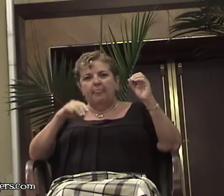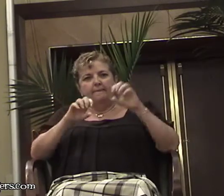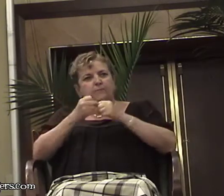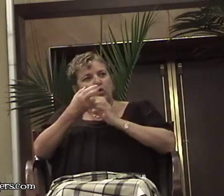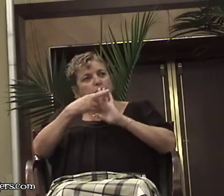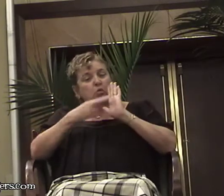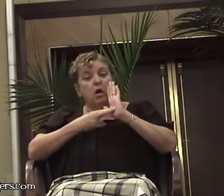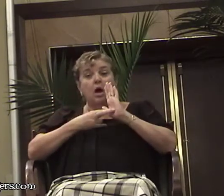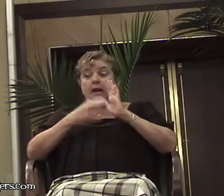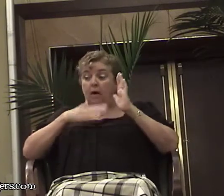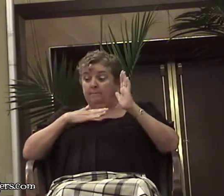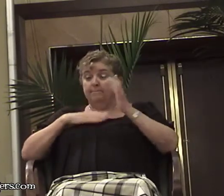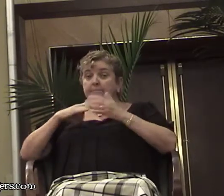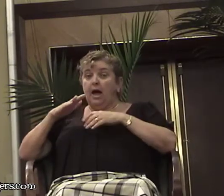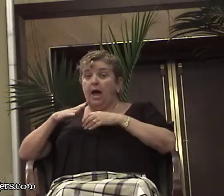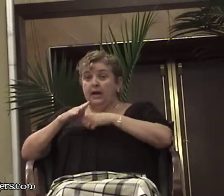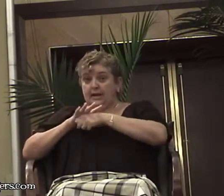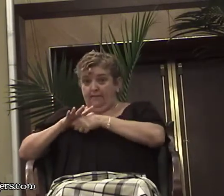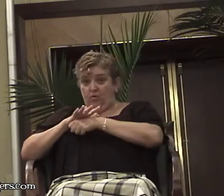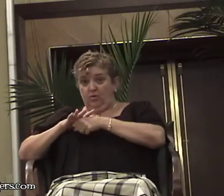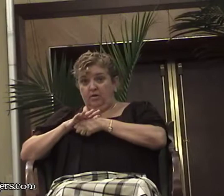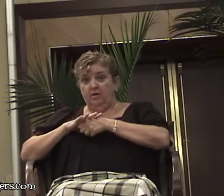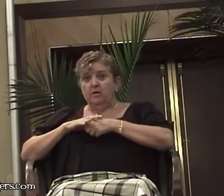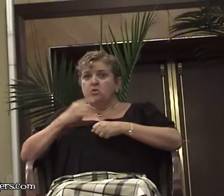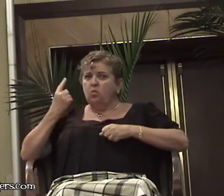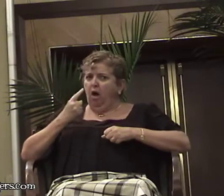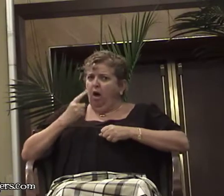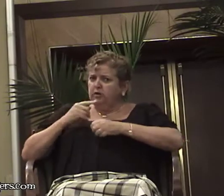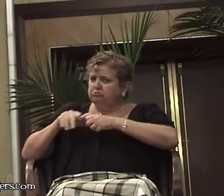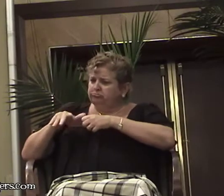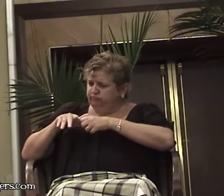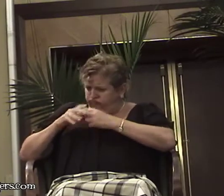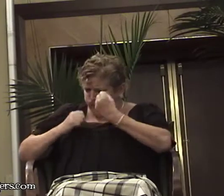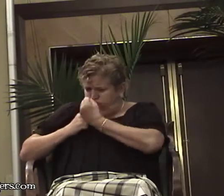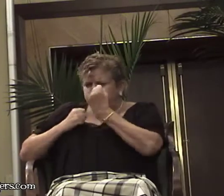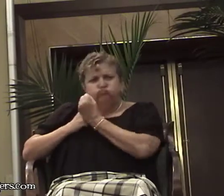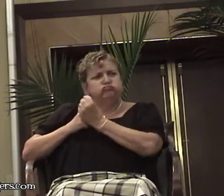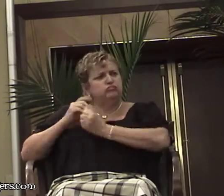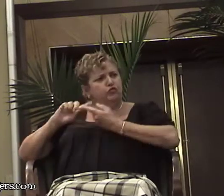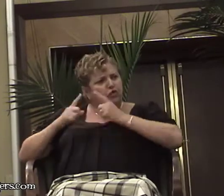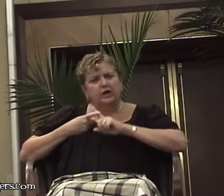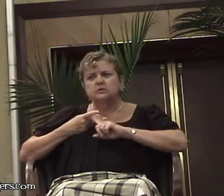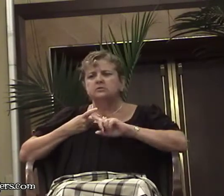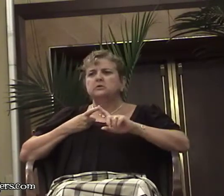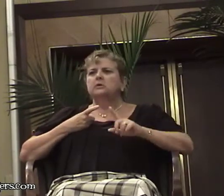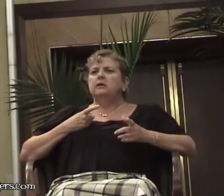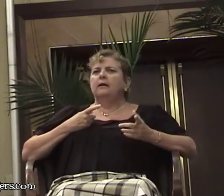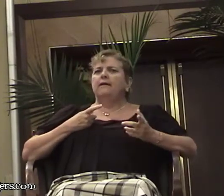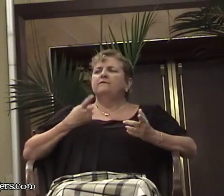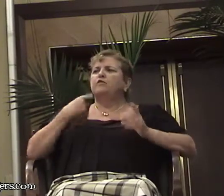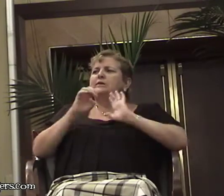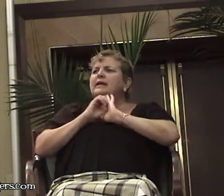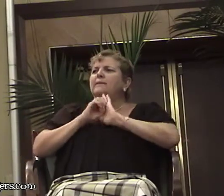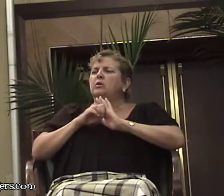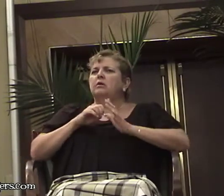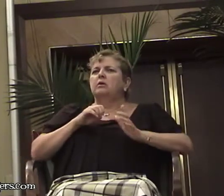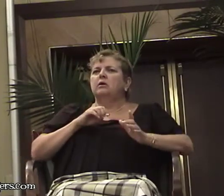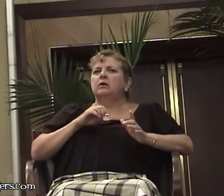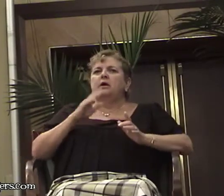up in a neighborhood. You always had your boy's back, right, wrong, or indifferent. There were certain rules. For instance, you come to things like, you never dated anybody else's ex.